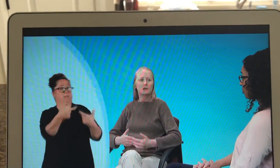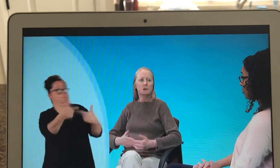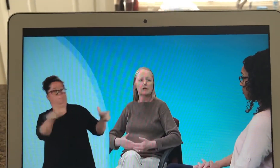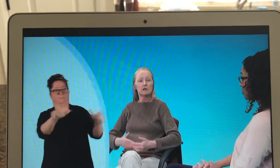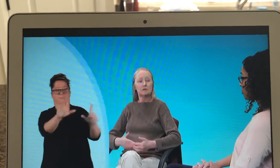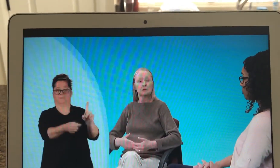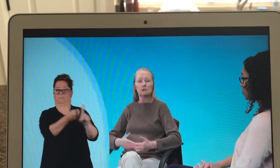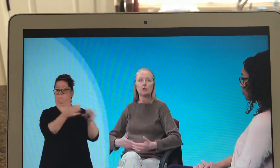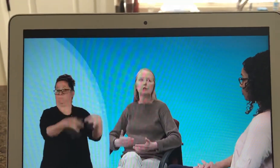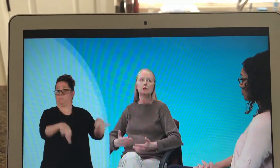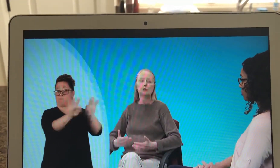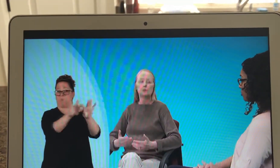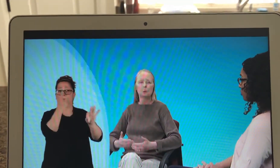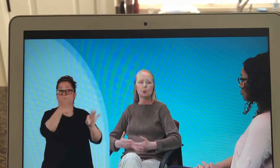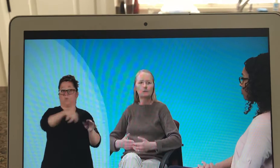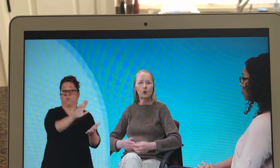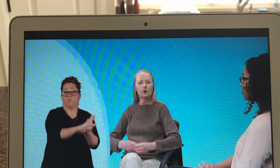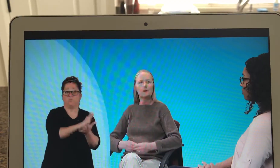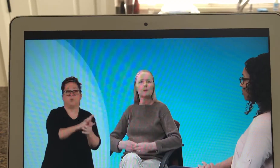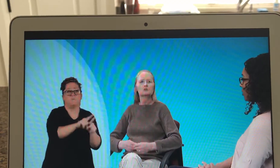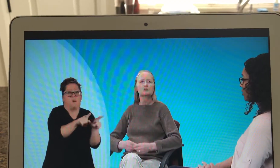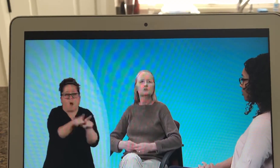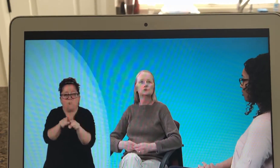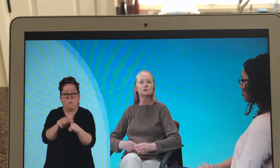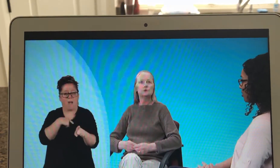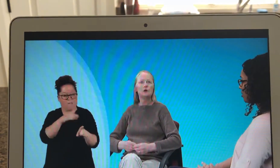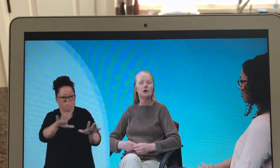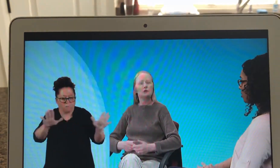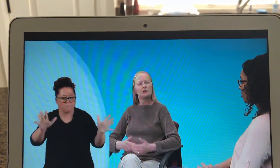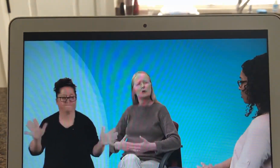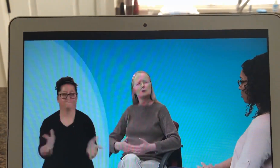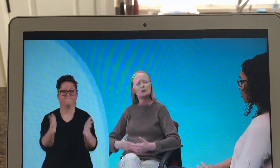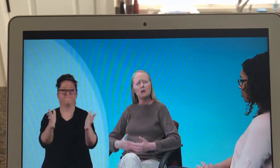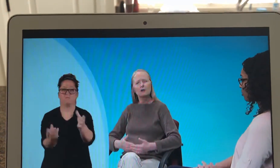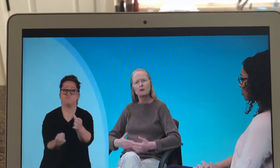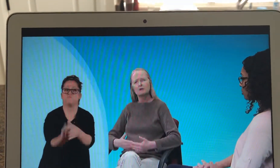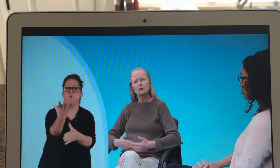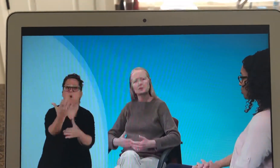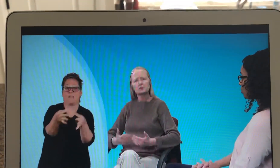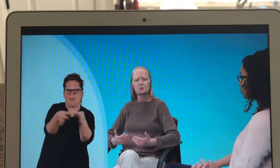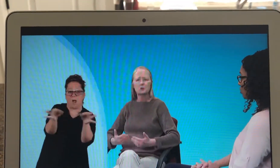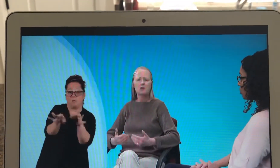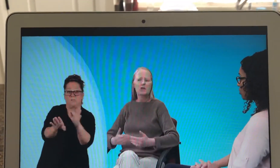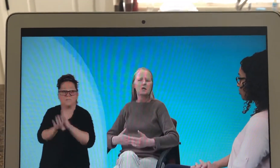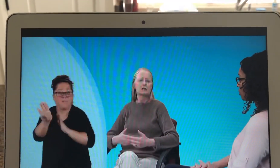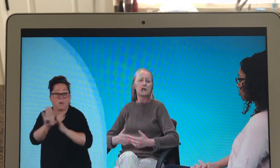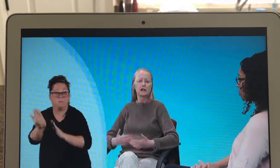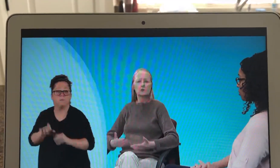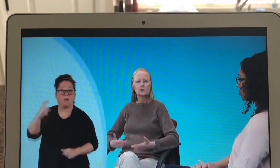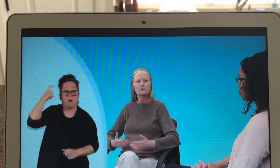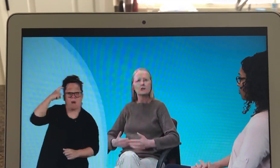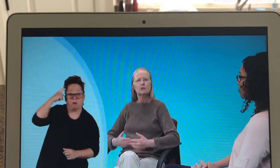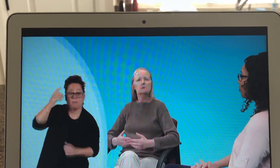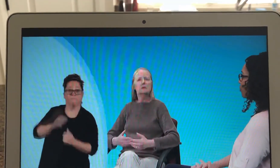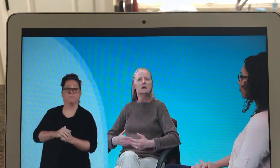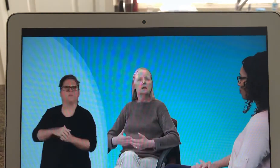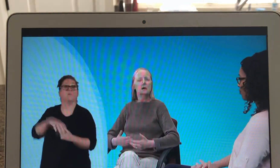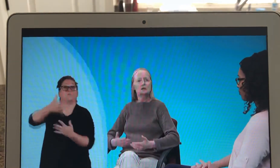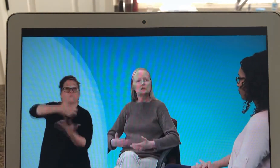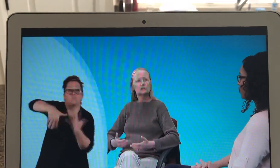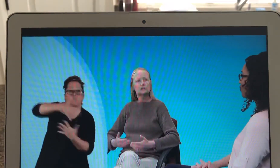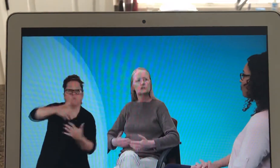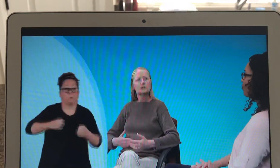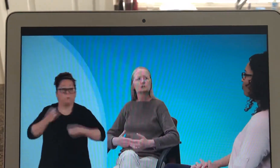They focus on helping the personal development and for them to grow in language and development